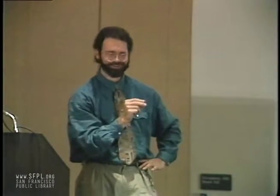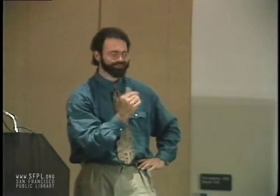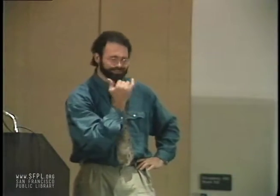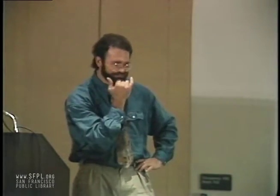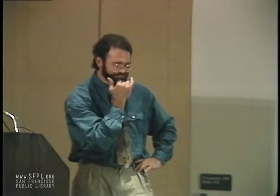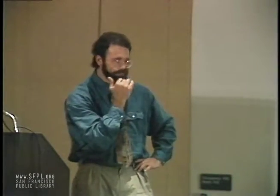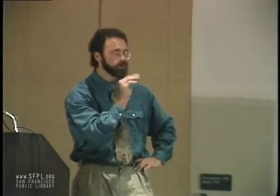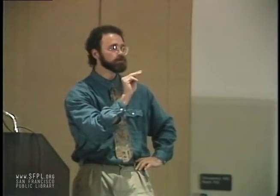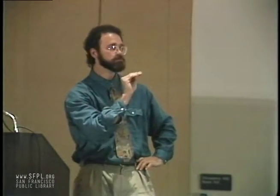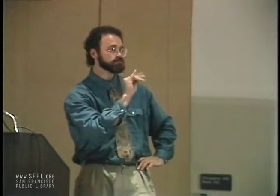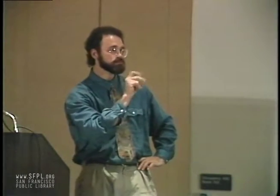but